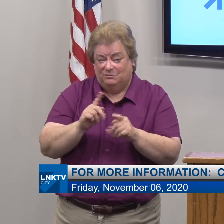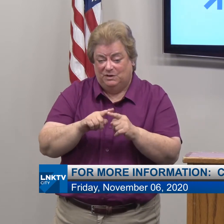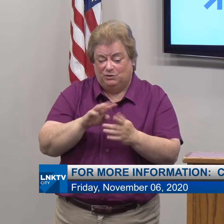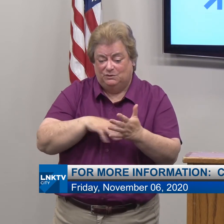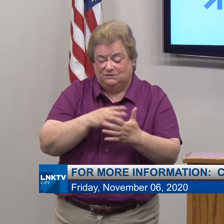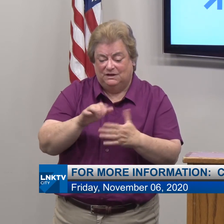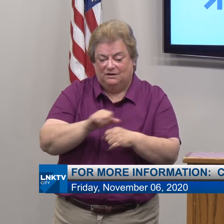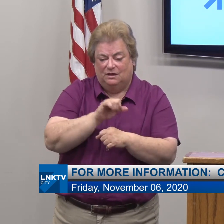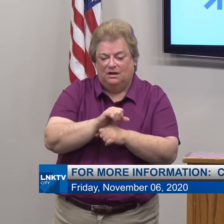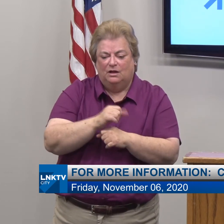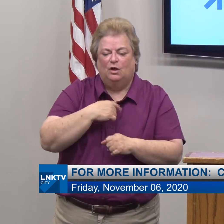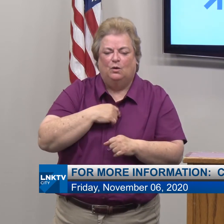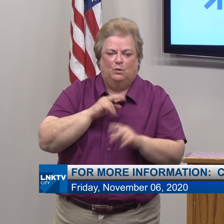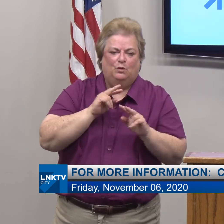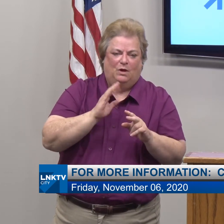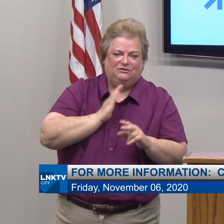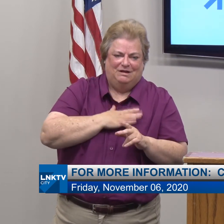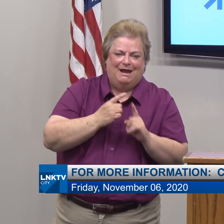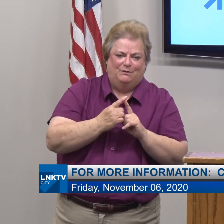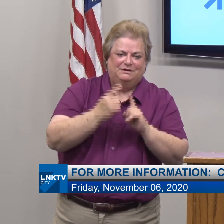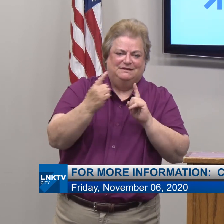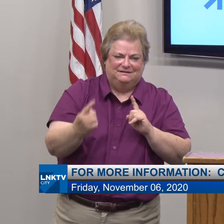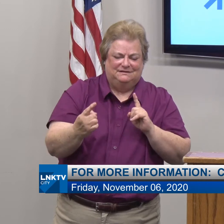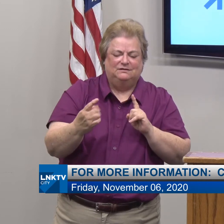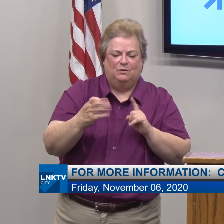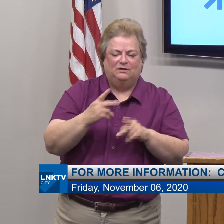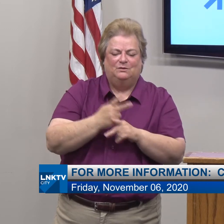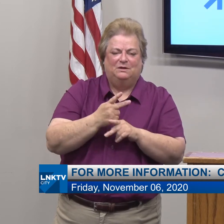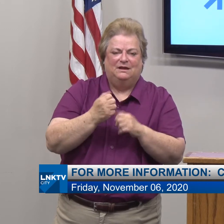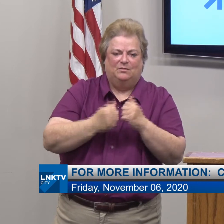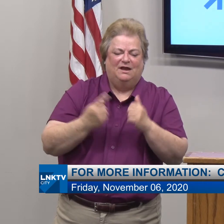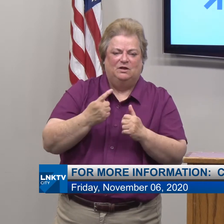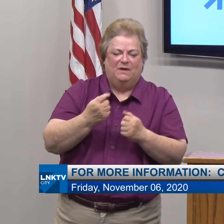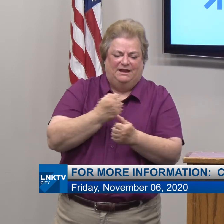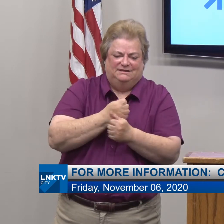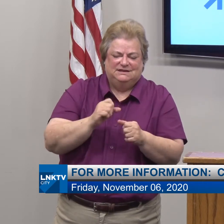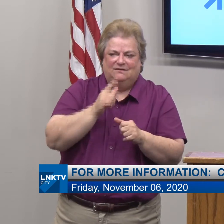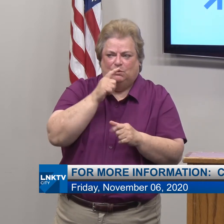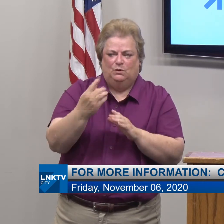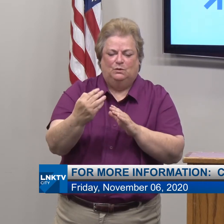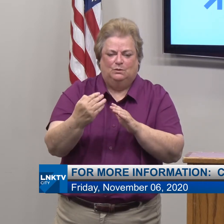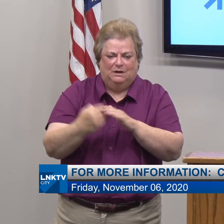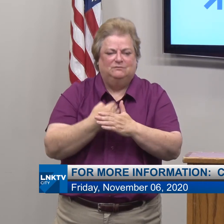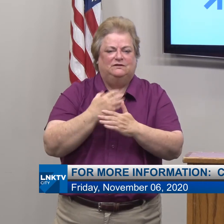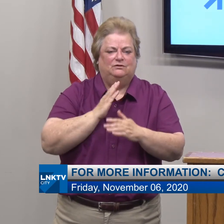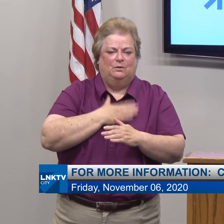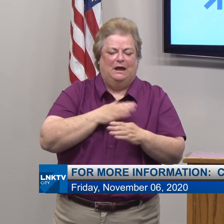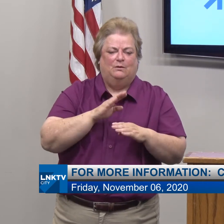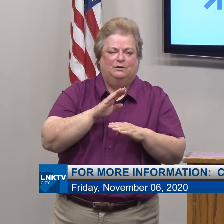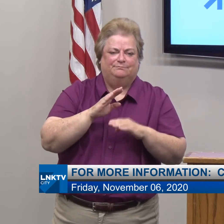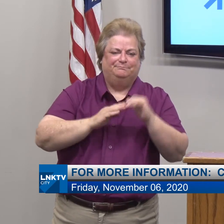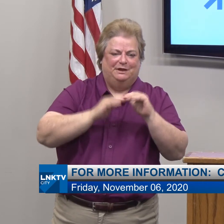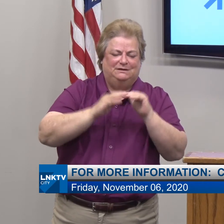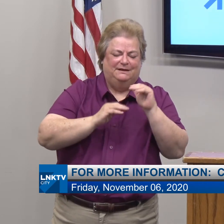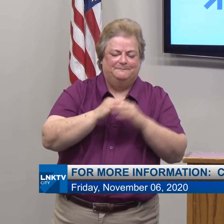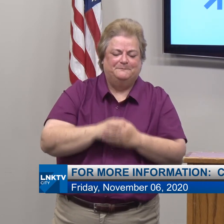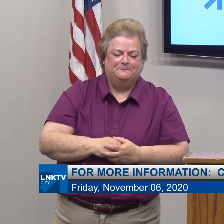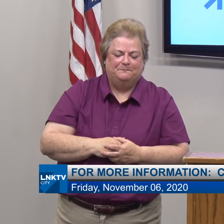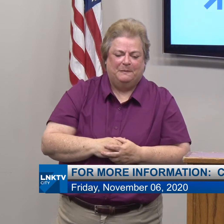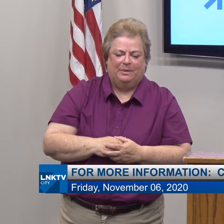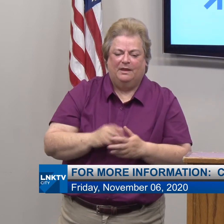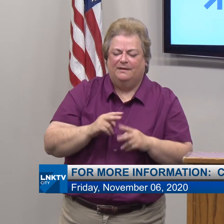is we're watching our distance and wanting to keep everybody safe that's coming into the building for a vaccine, but it's really a